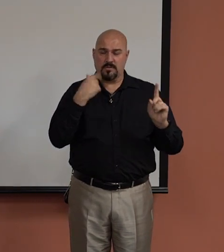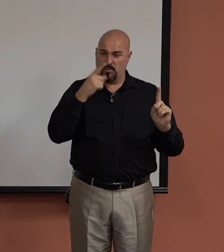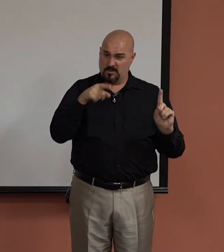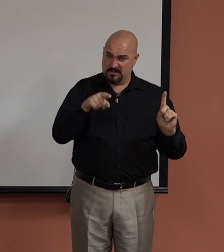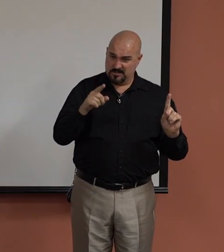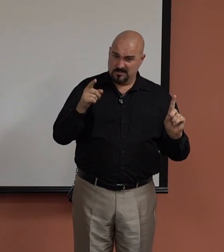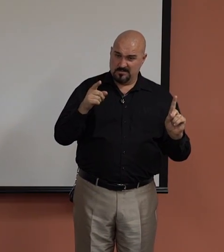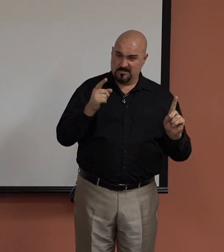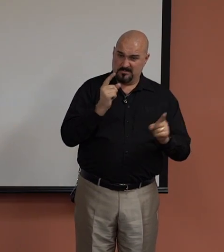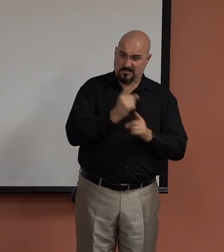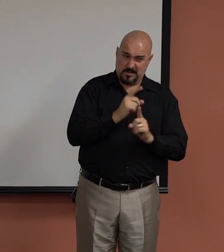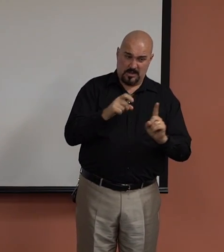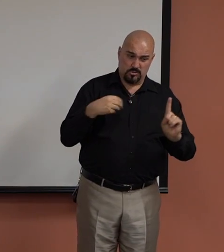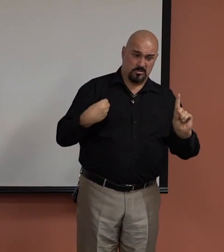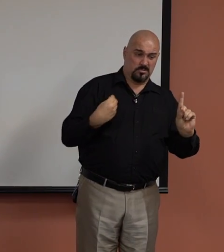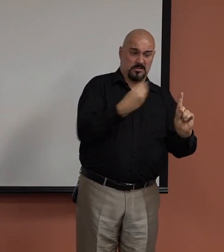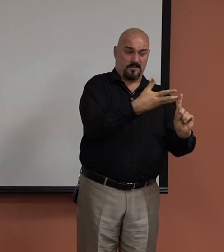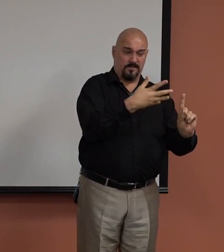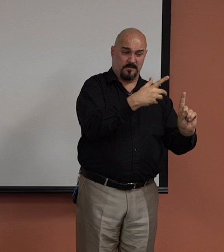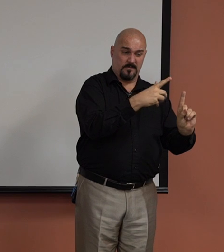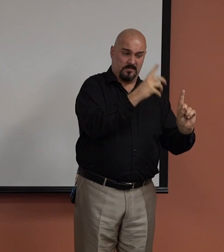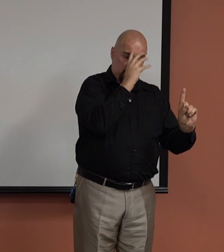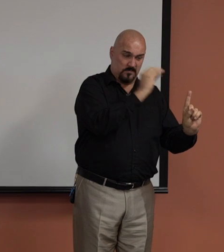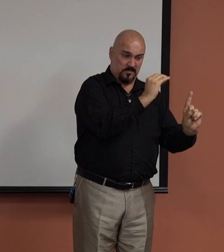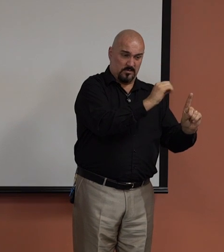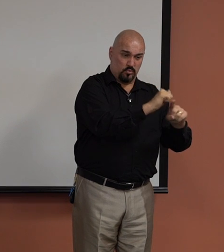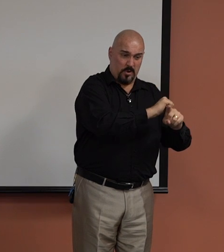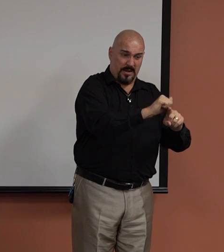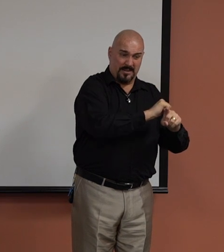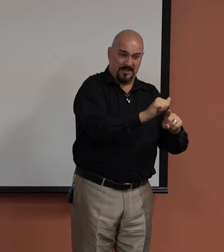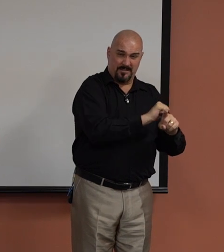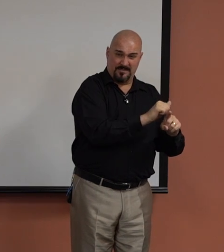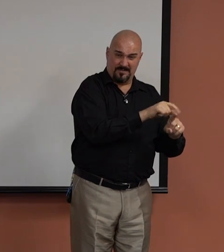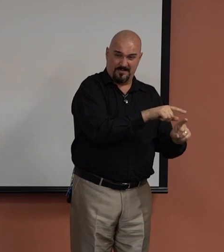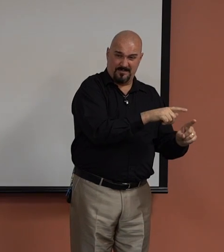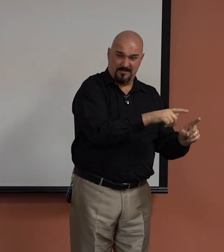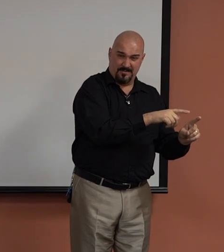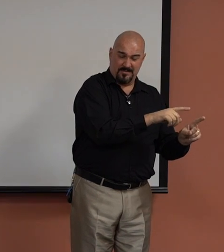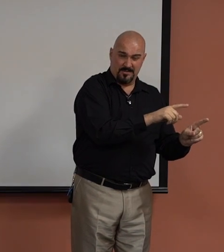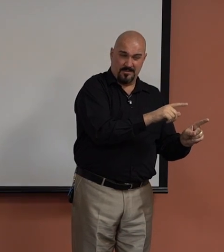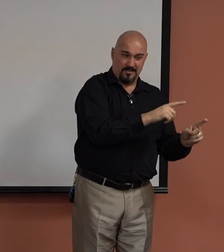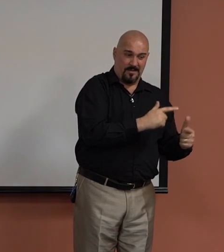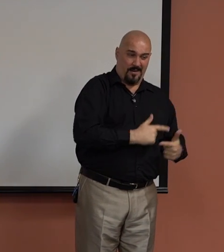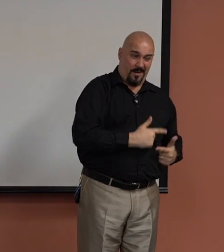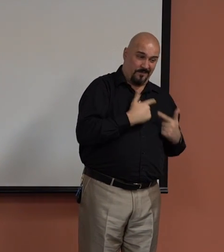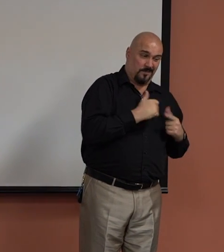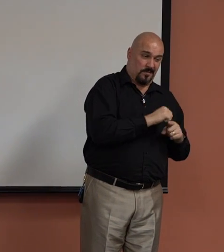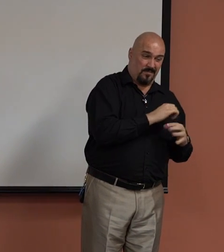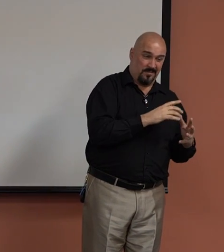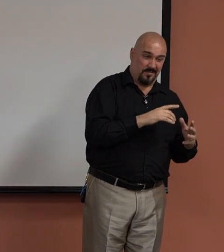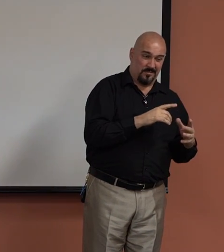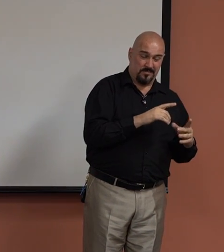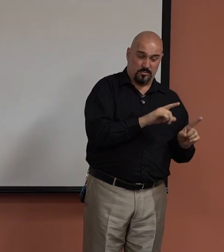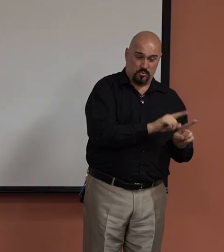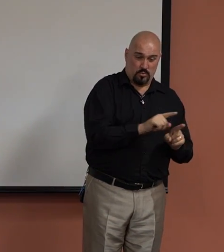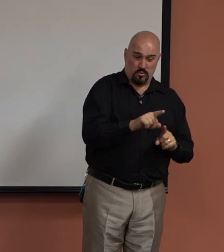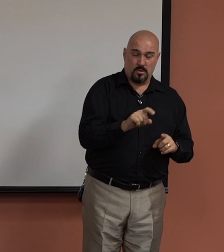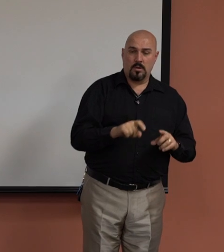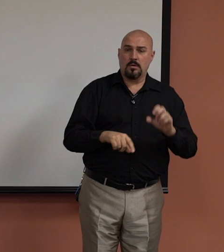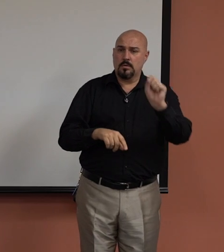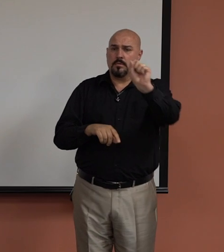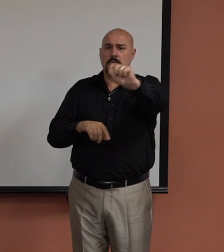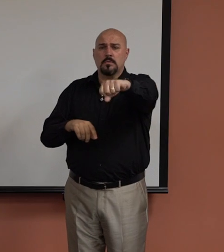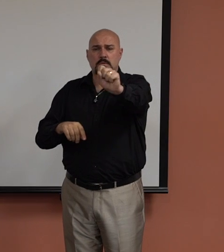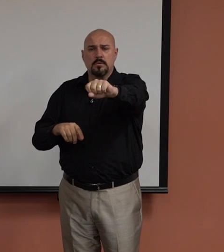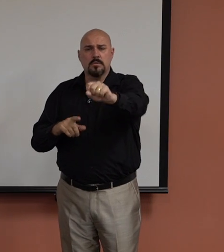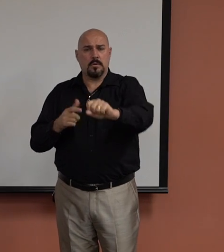Yeah, because it like mine was a combination, right? So it could be working with John just to